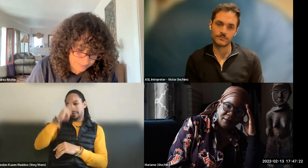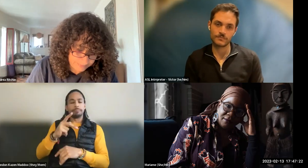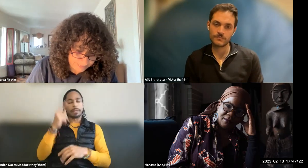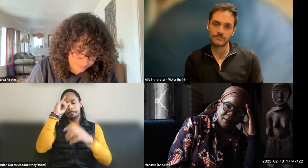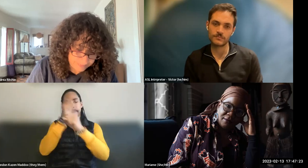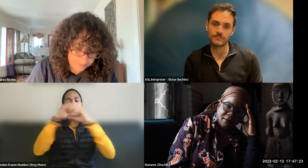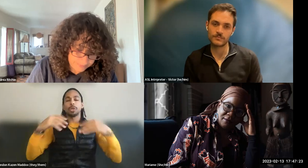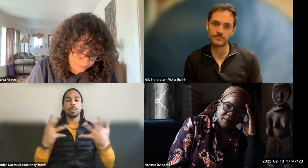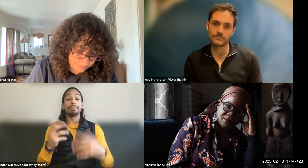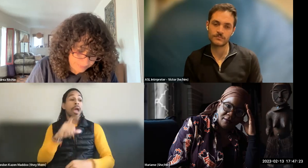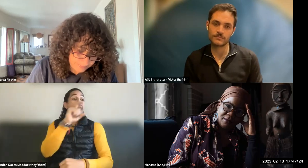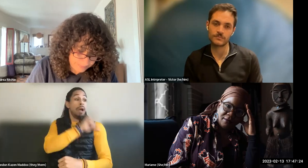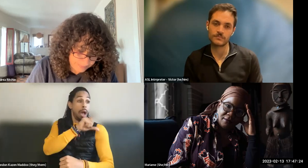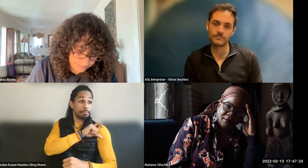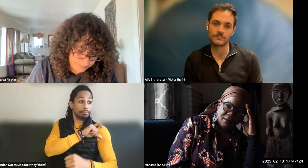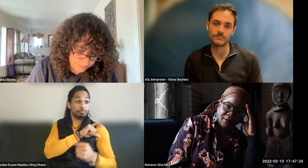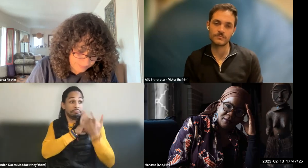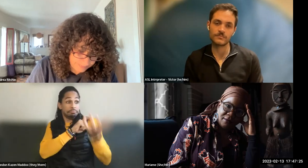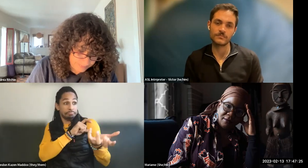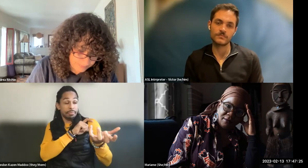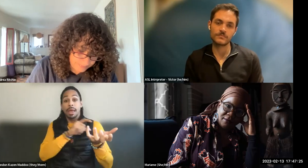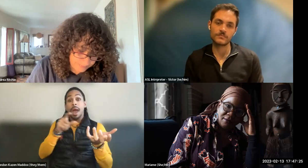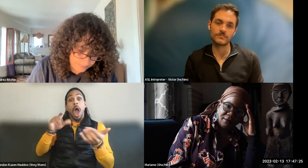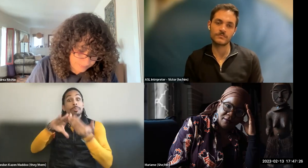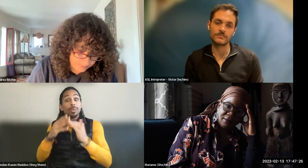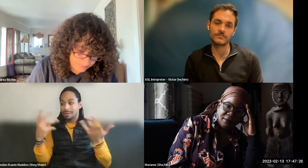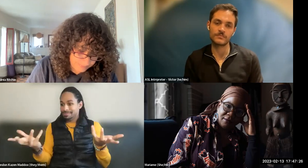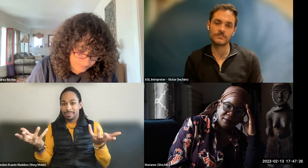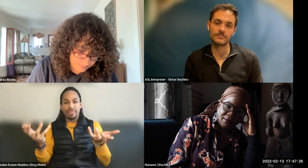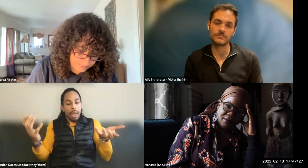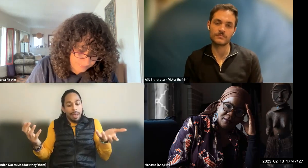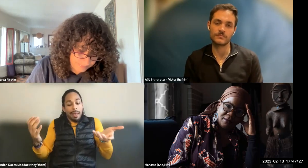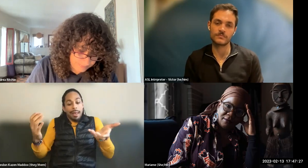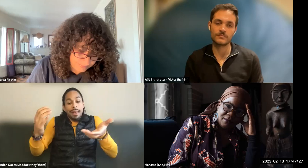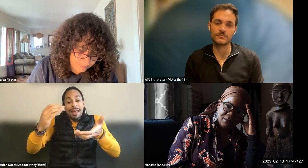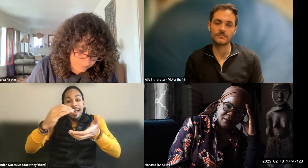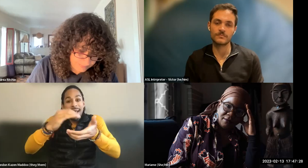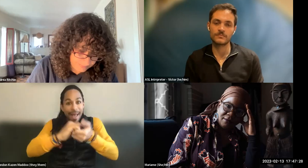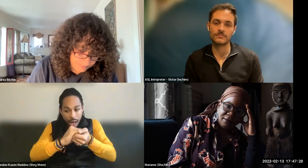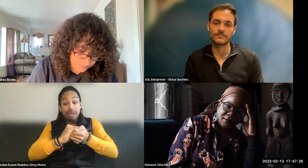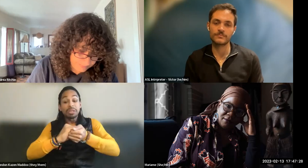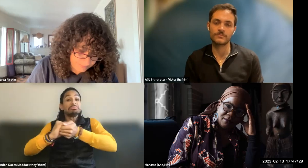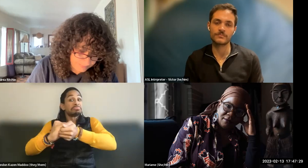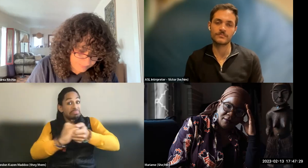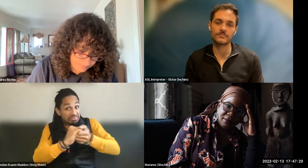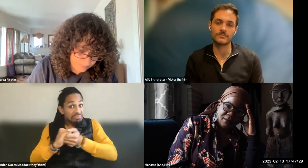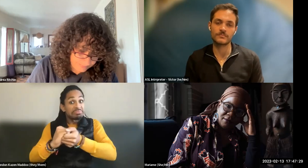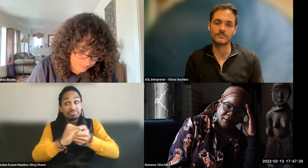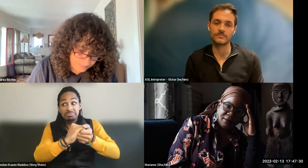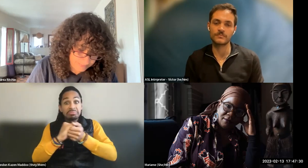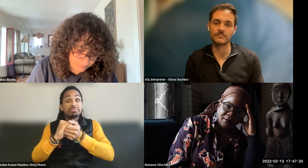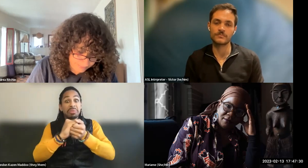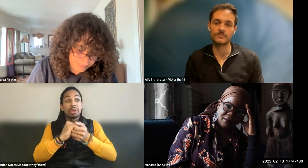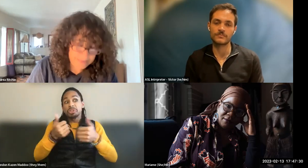partnering with communities in a more cooperative, problem-solving, and purportedly polite